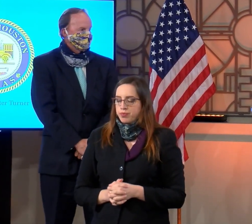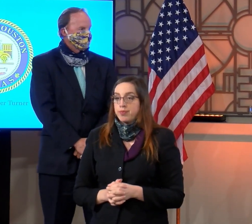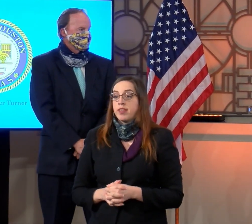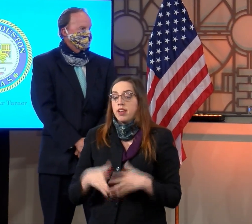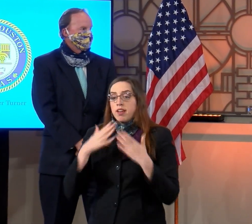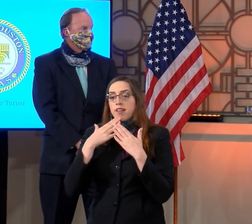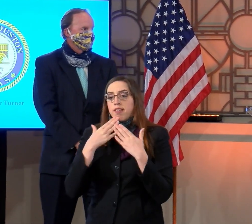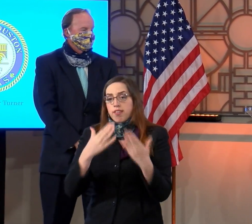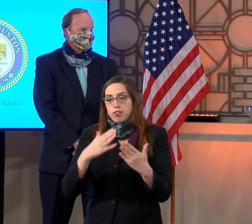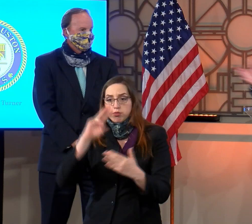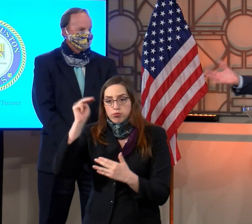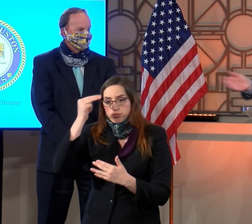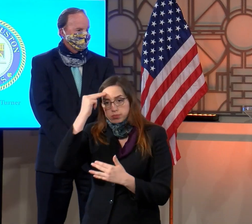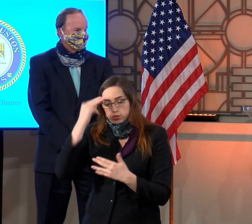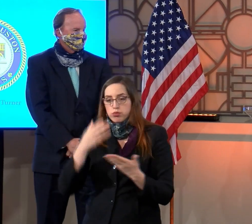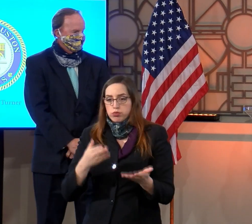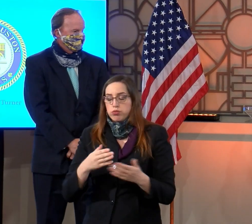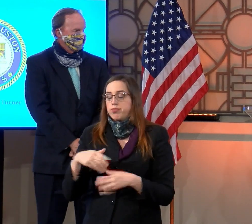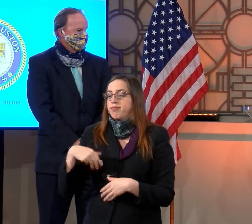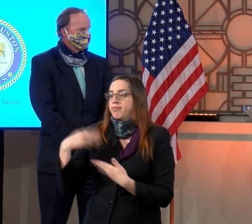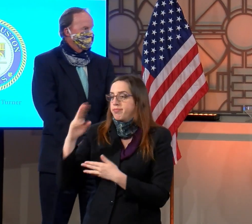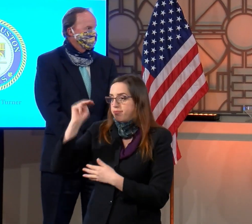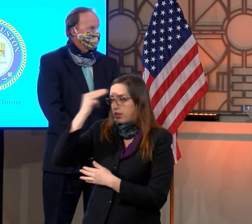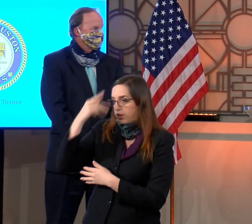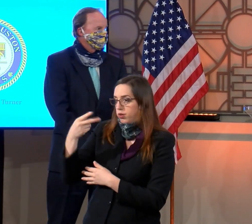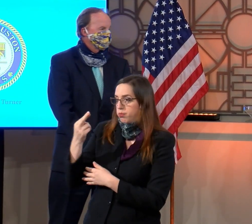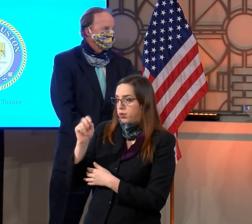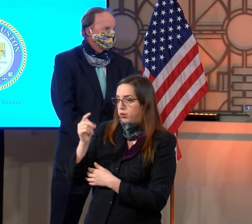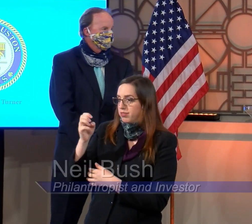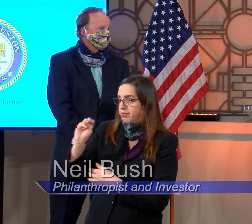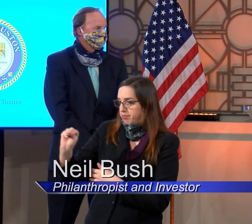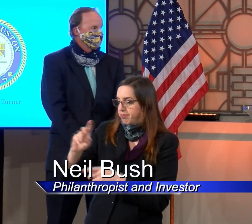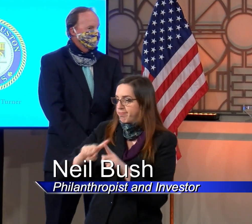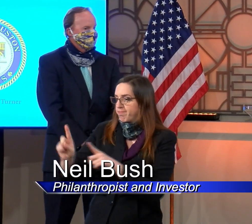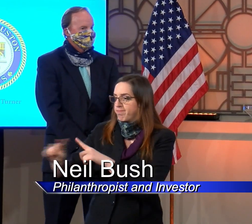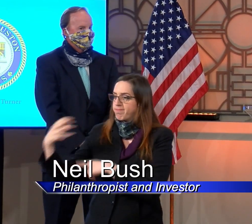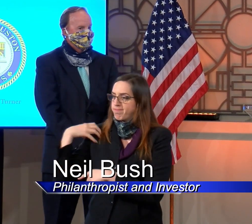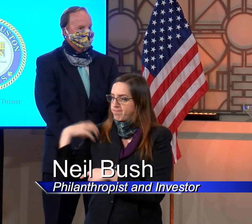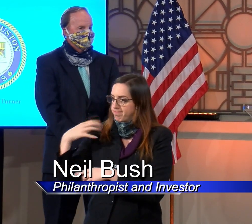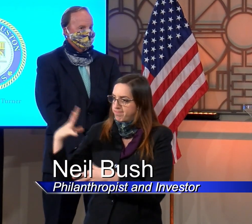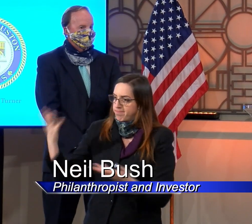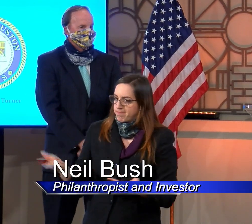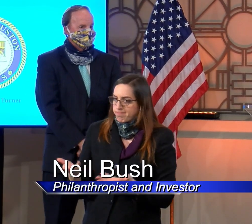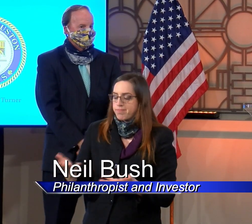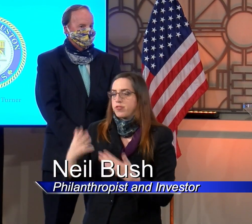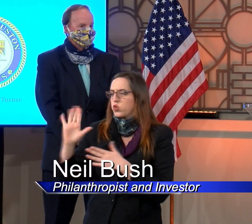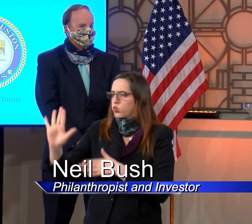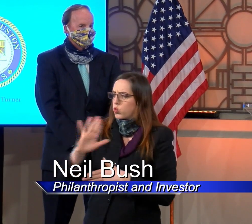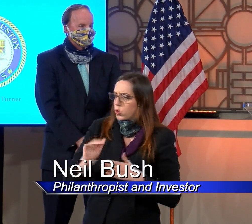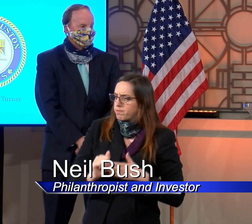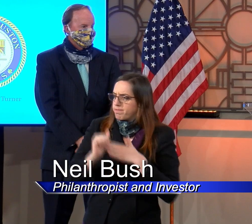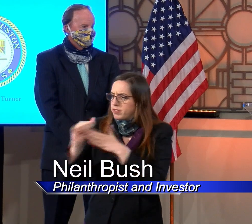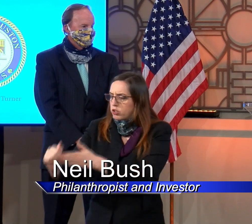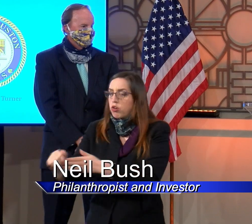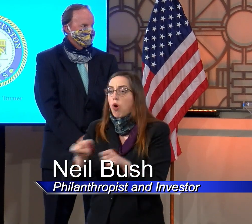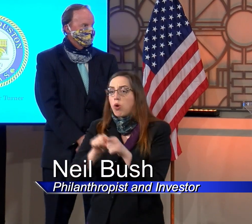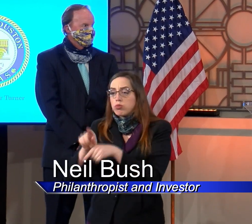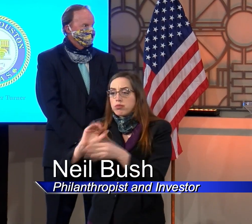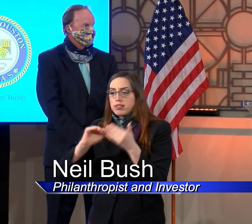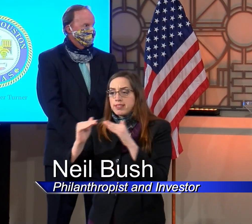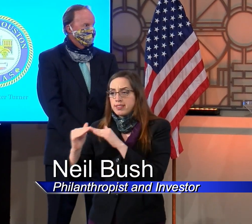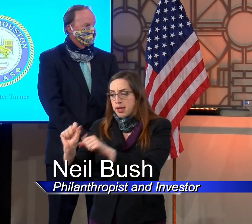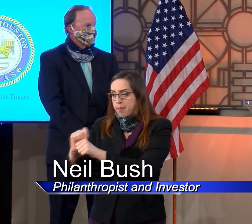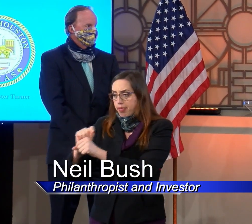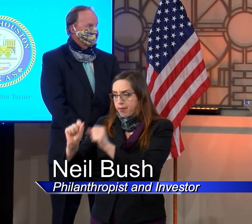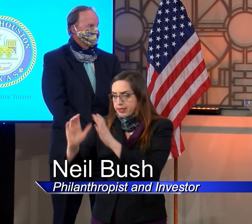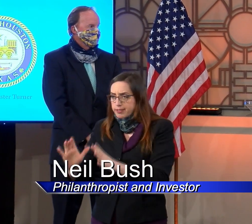Thank you, Mayor Turner, Mayor Pro Tem, and city officials for your leadership, and thanks to the city employees that are keeping